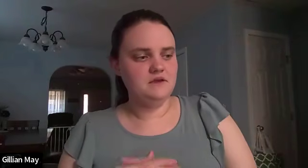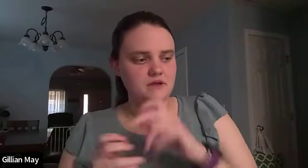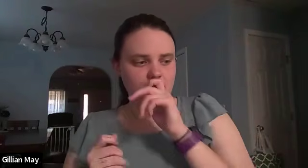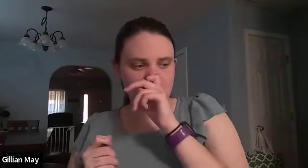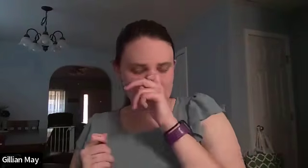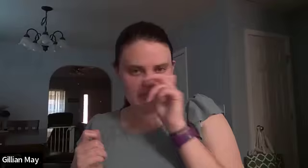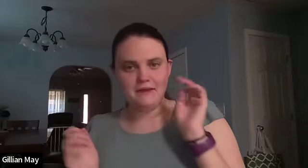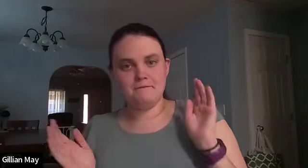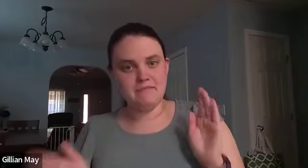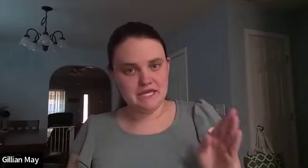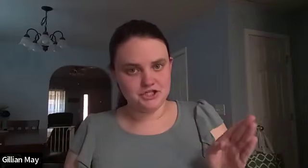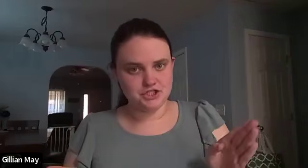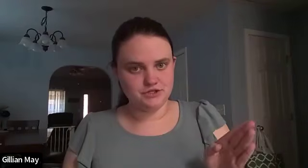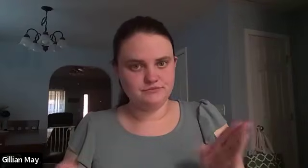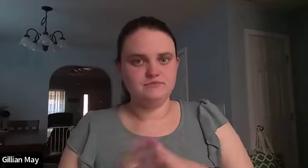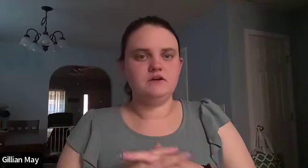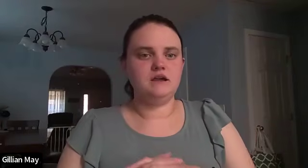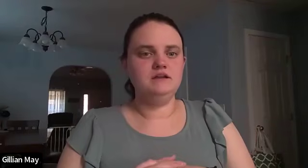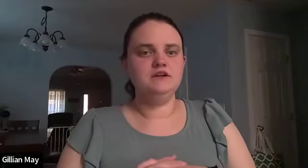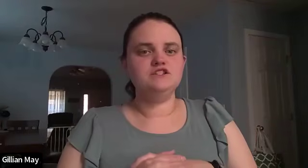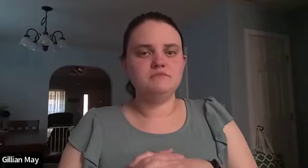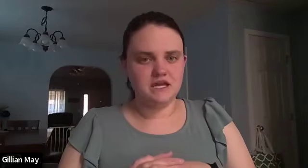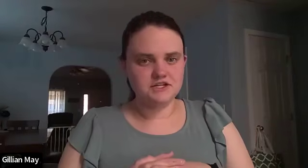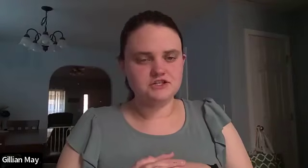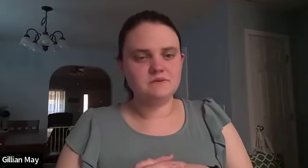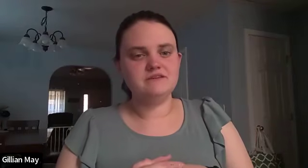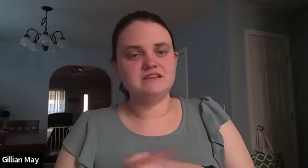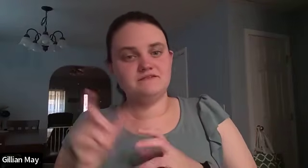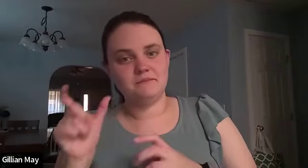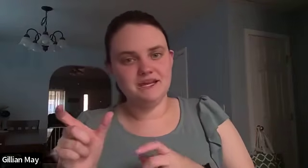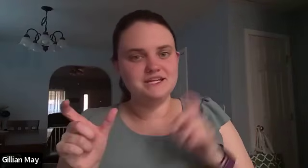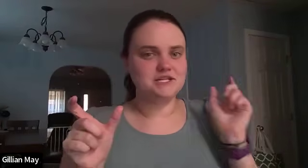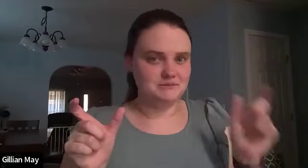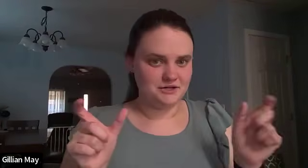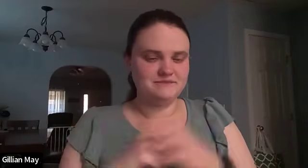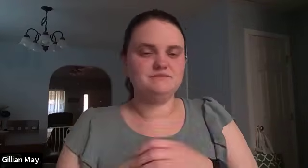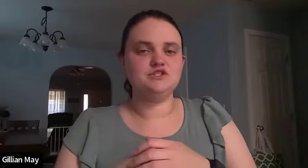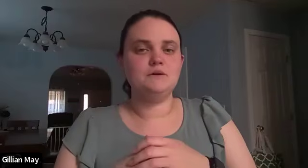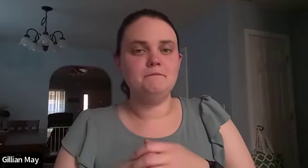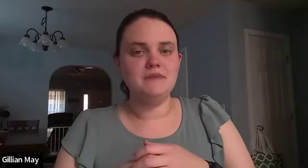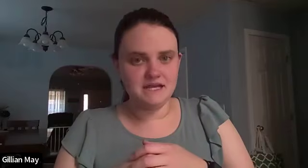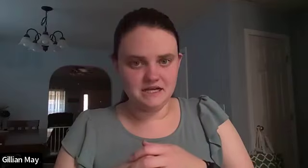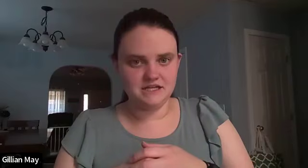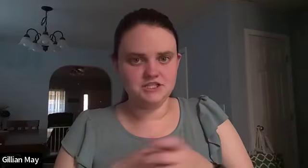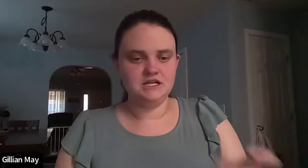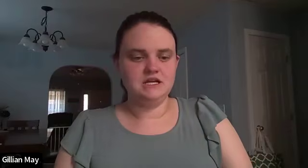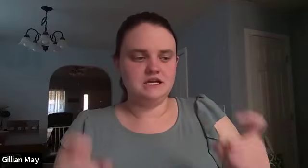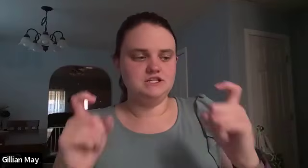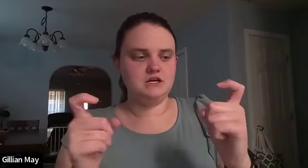Then we have a manager. All right. So manager is going to be the sign for manage and person. So manage is you're going